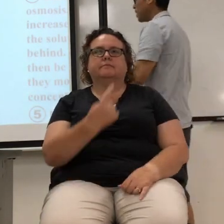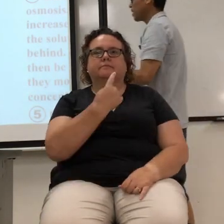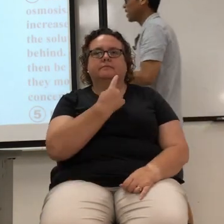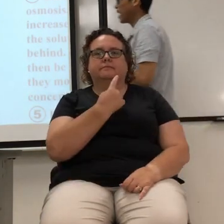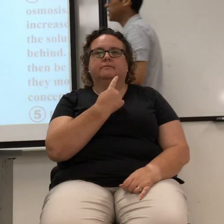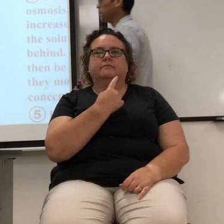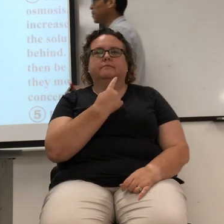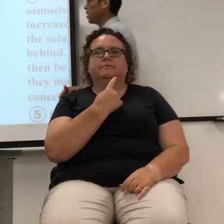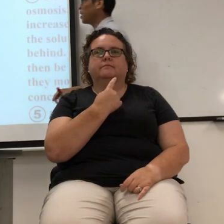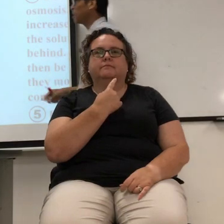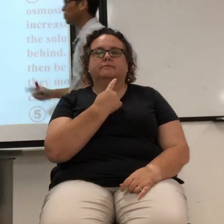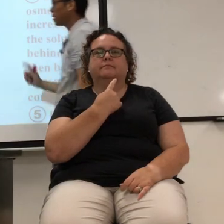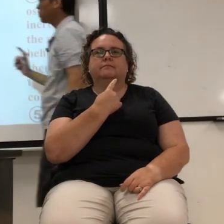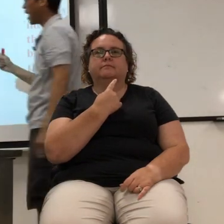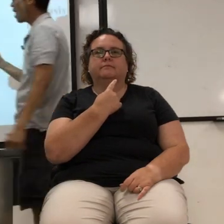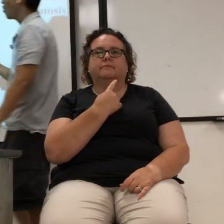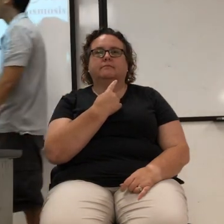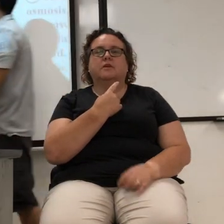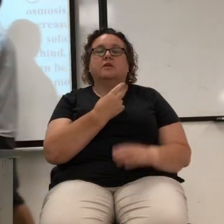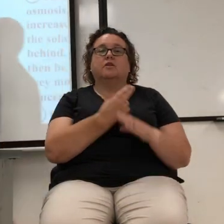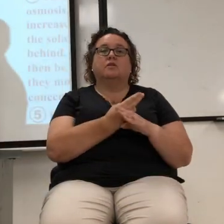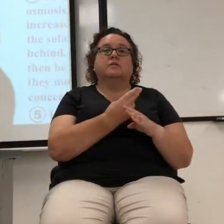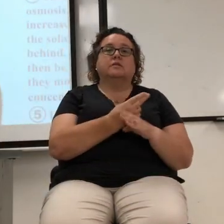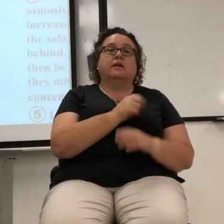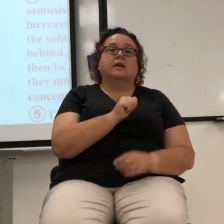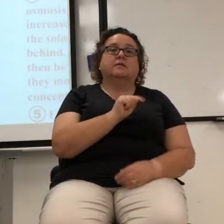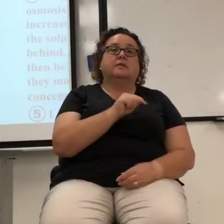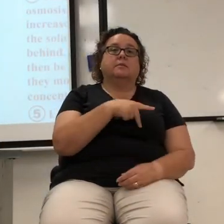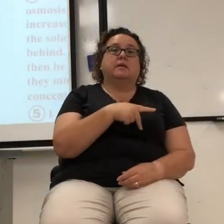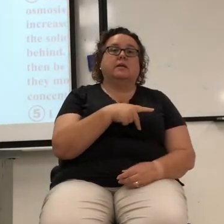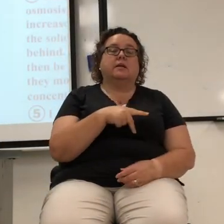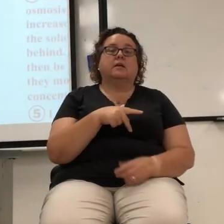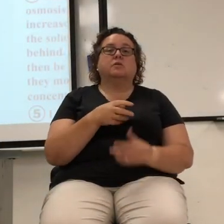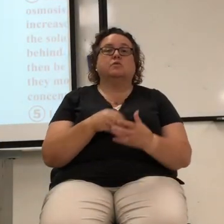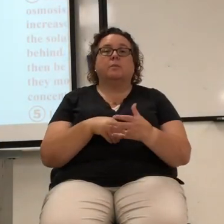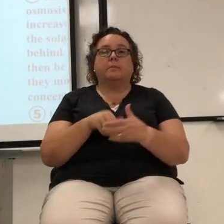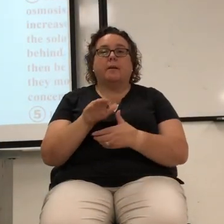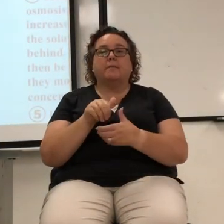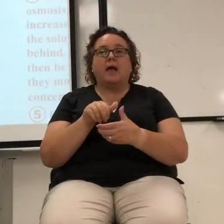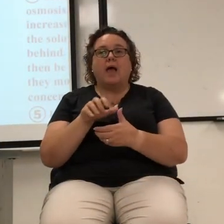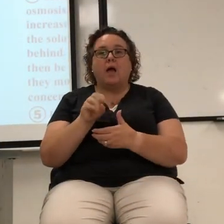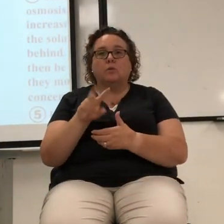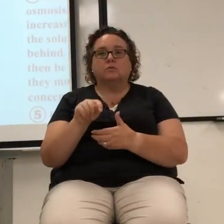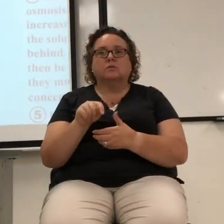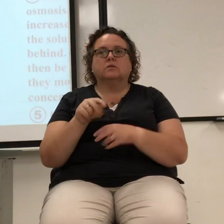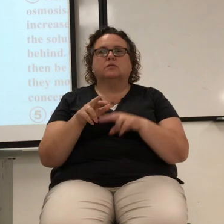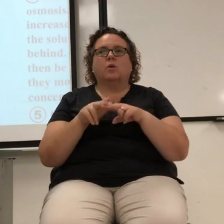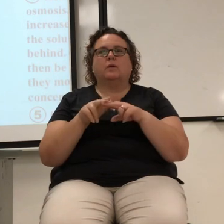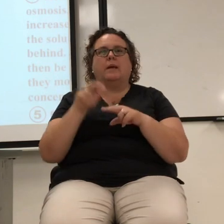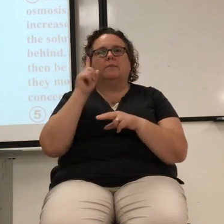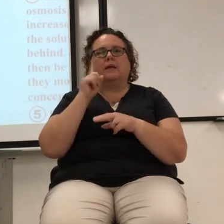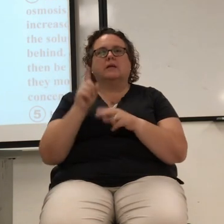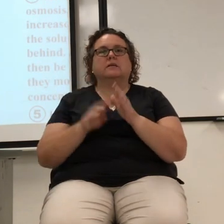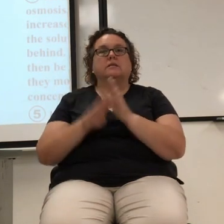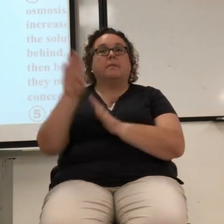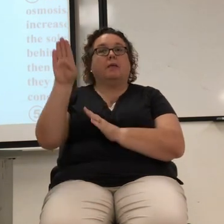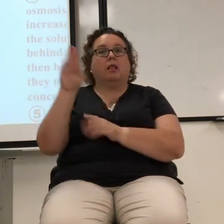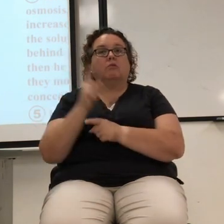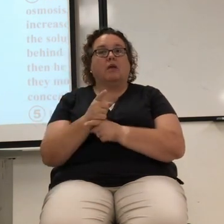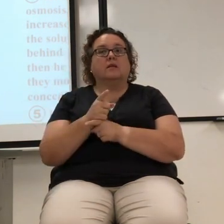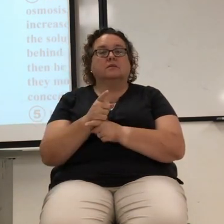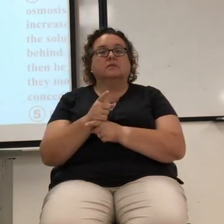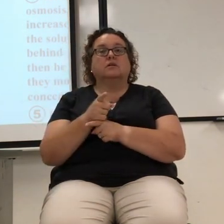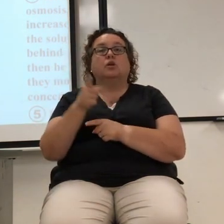You're expending ATP to pump out sodium because it's uphill, right?